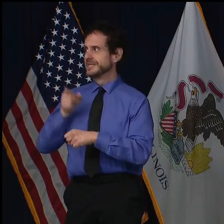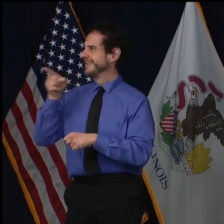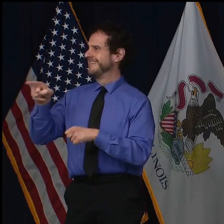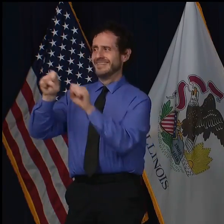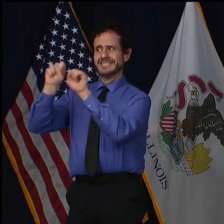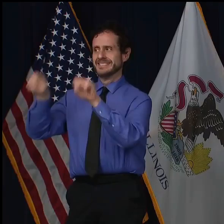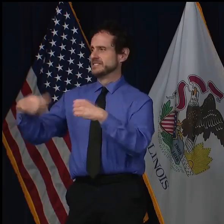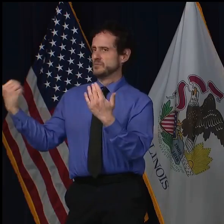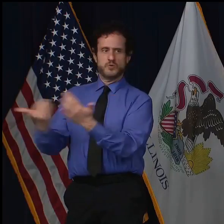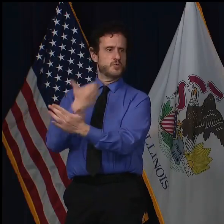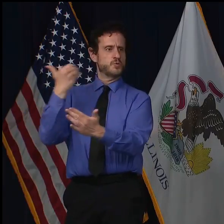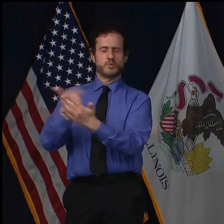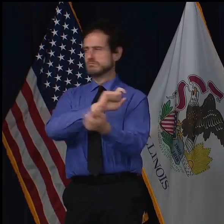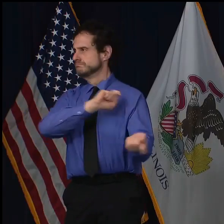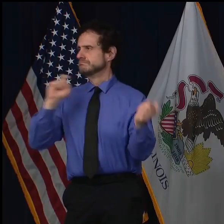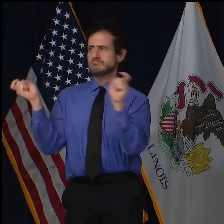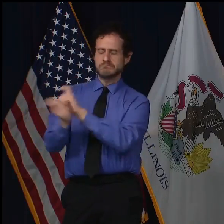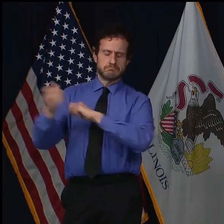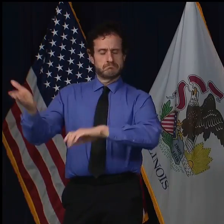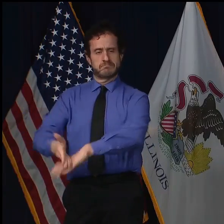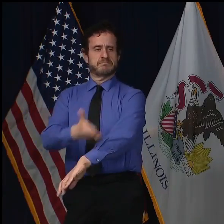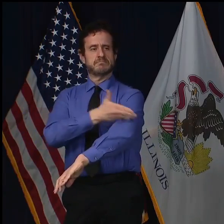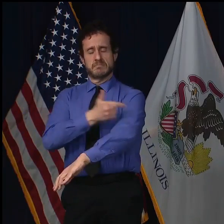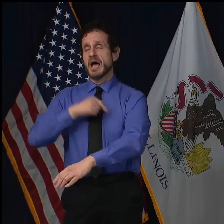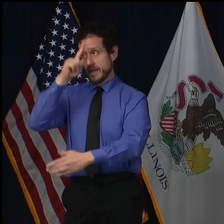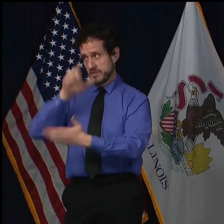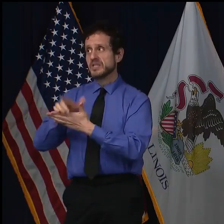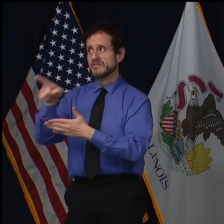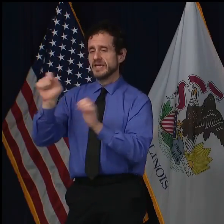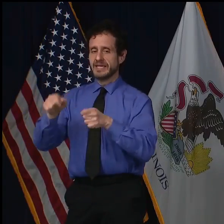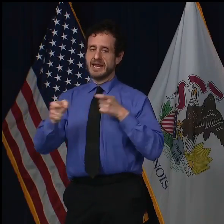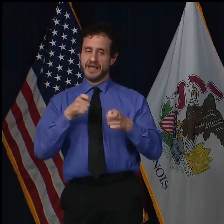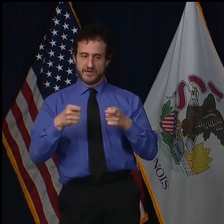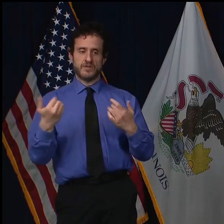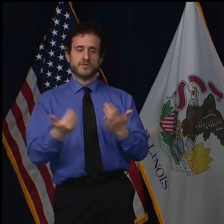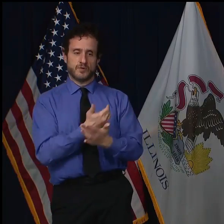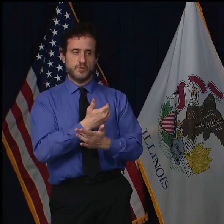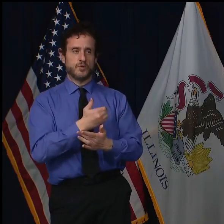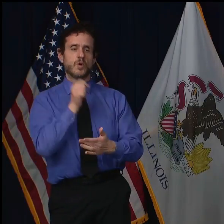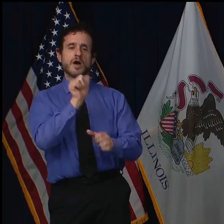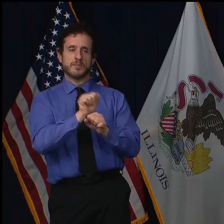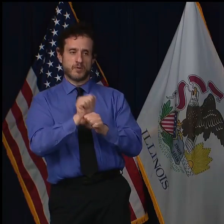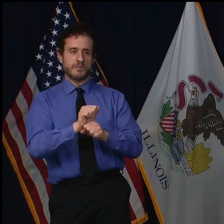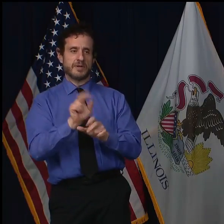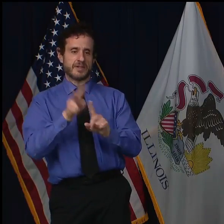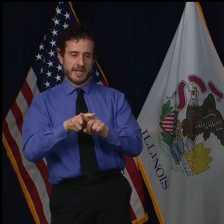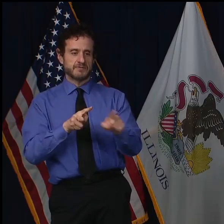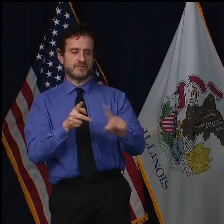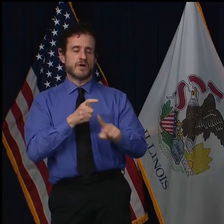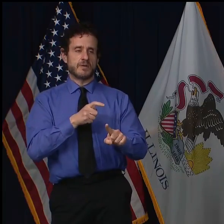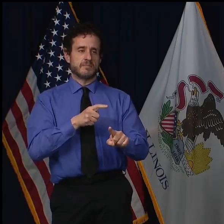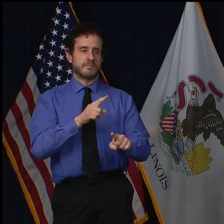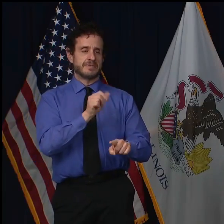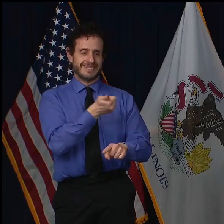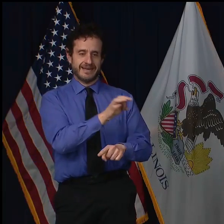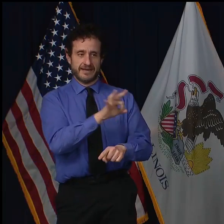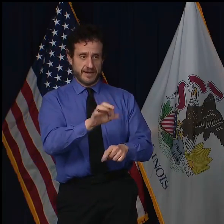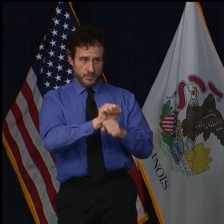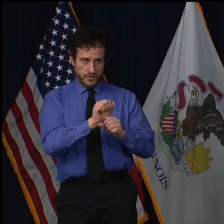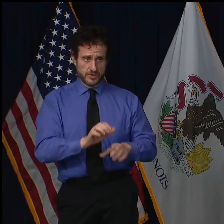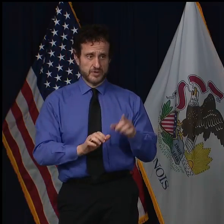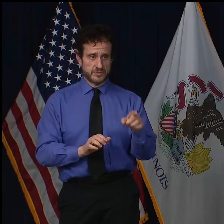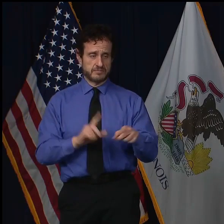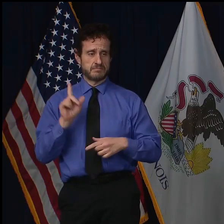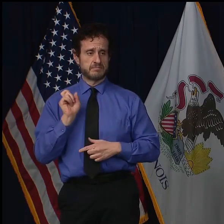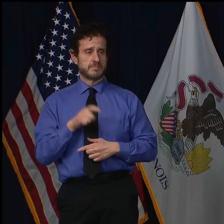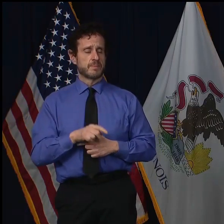new system. And so I believe that it will be able to handle the unemployment claims that come in. Okay. In that same vein, Dana